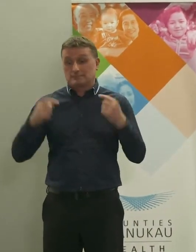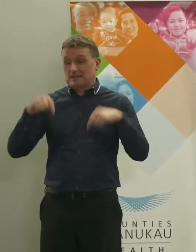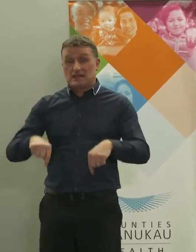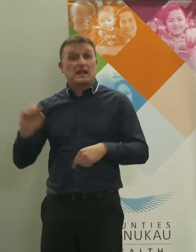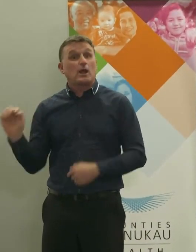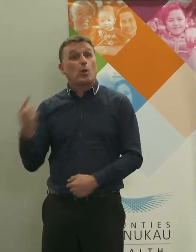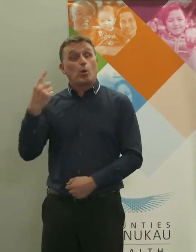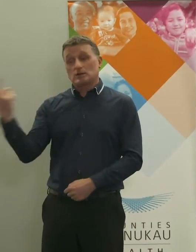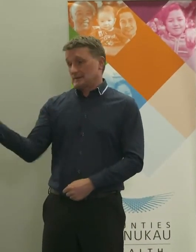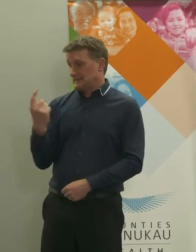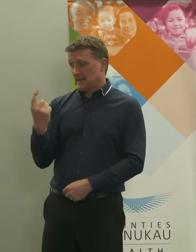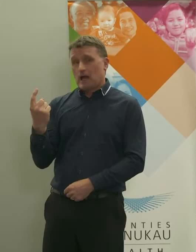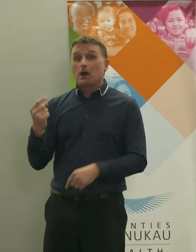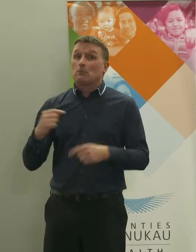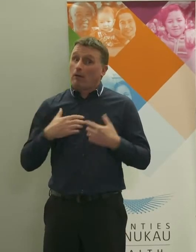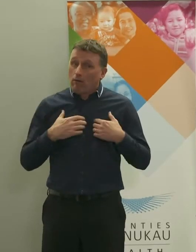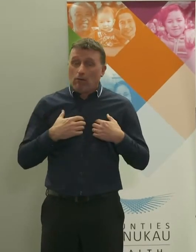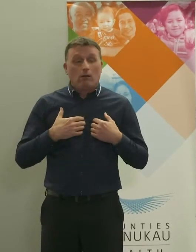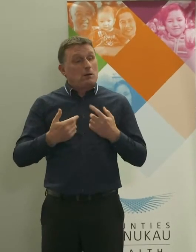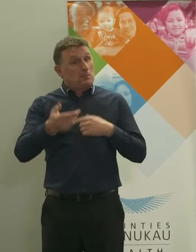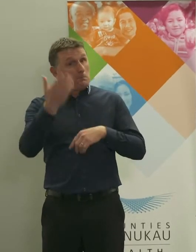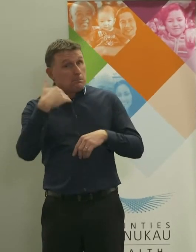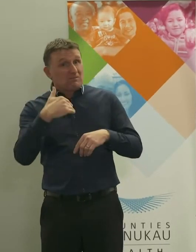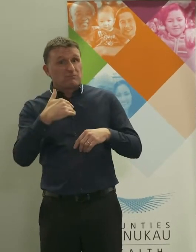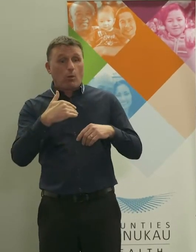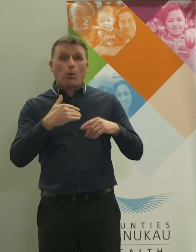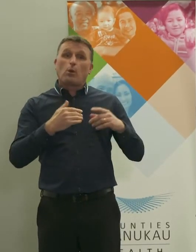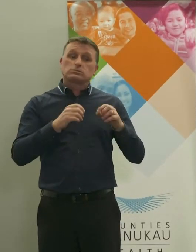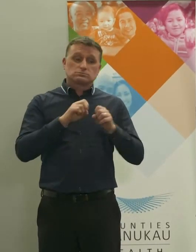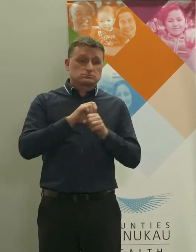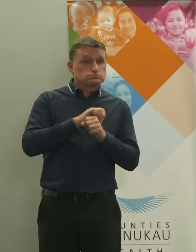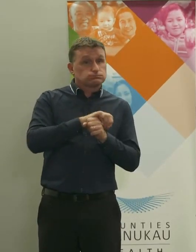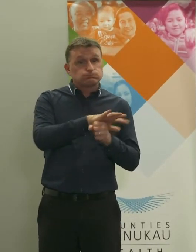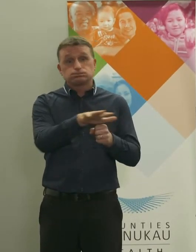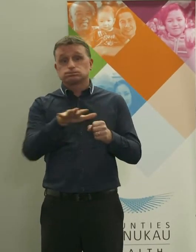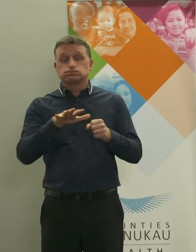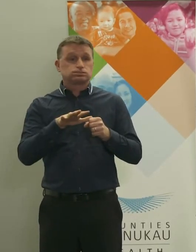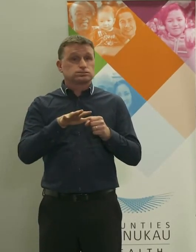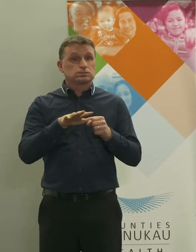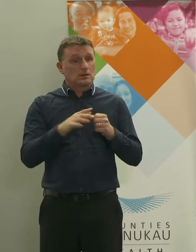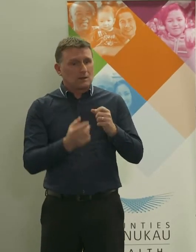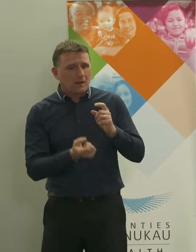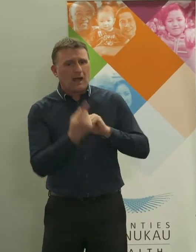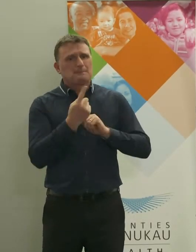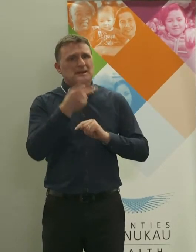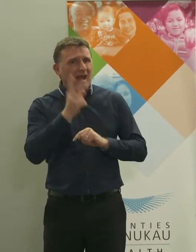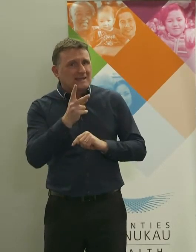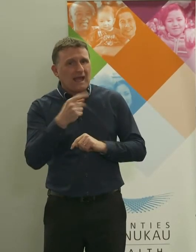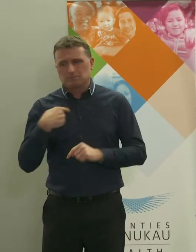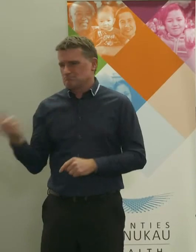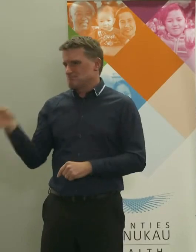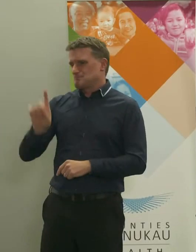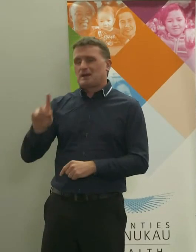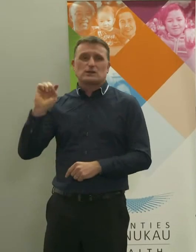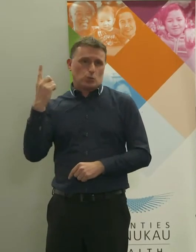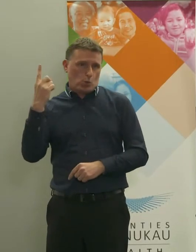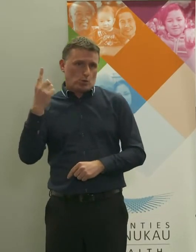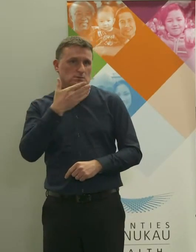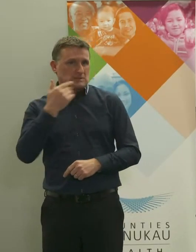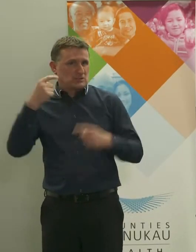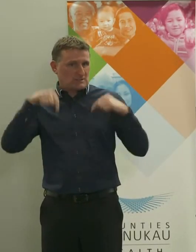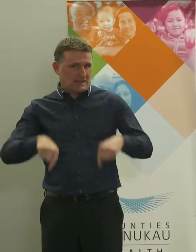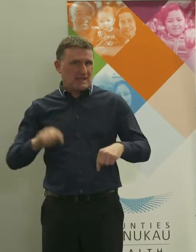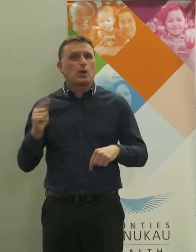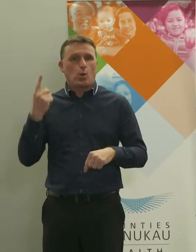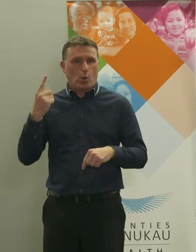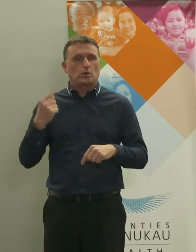today. This is, of course, my first visit to Auckland since the re-emergence of COVID-19, so it's good to be back amongst you all. I'm joined